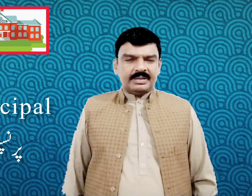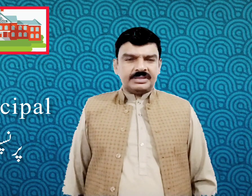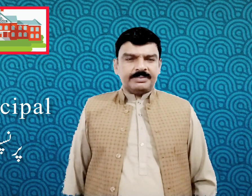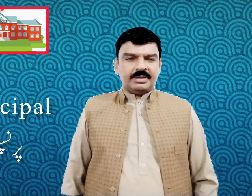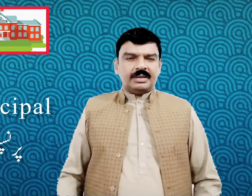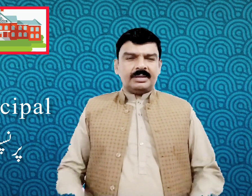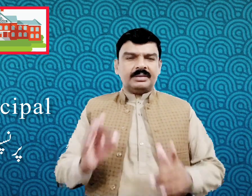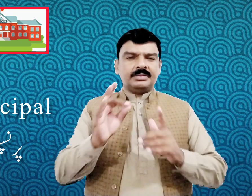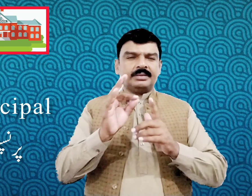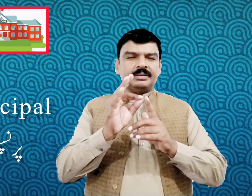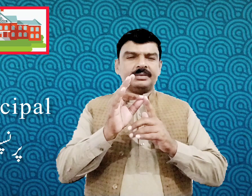principal,